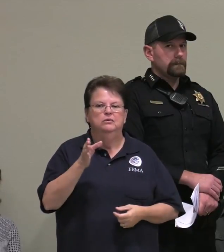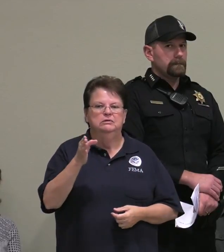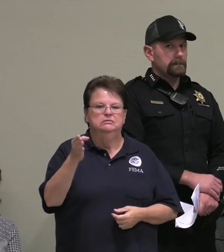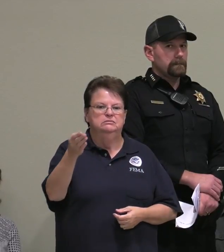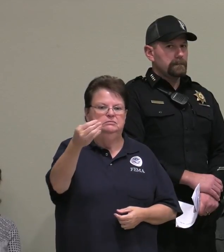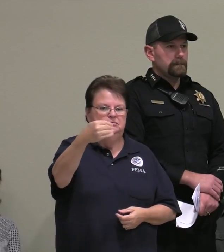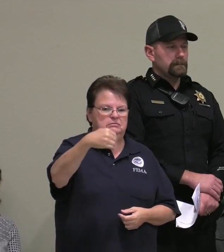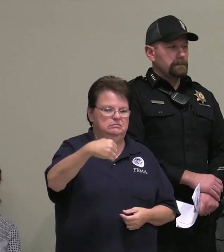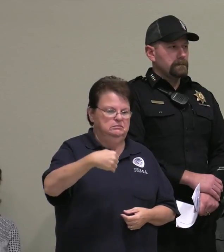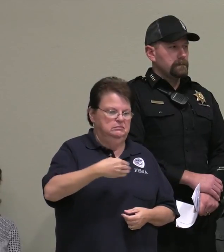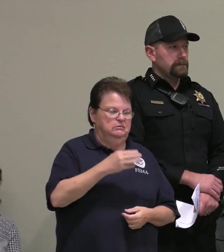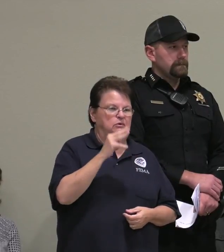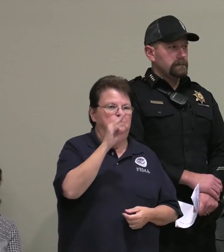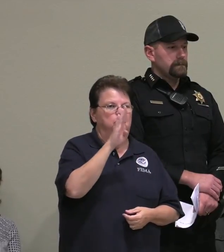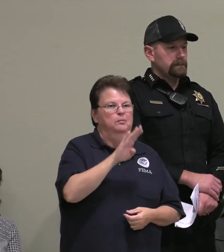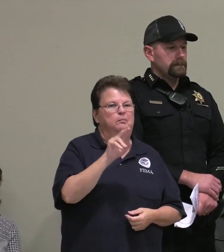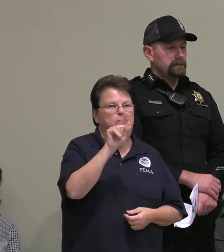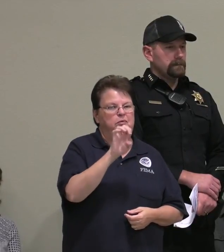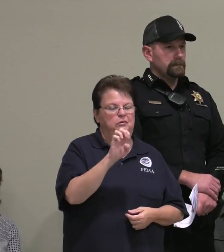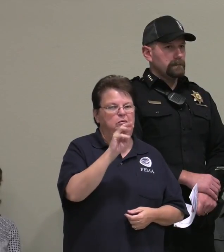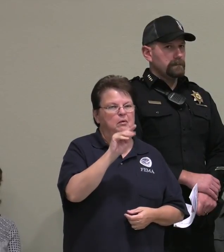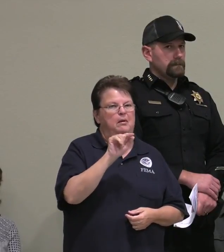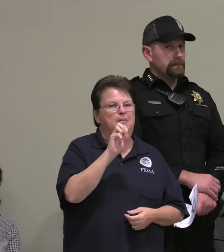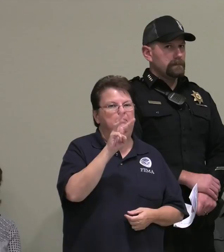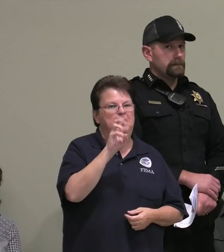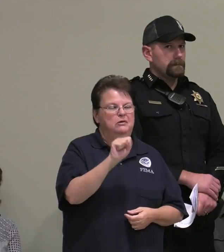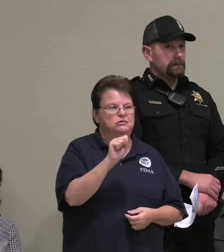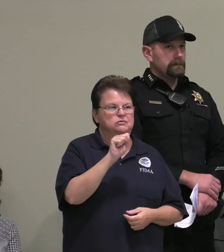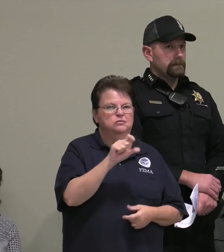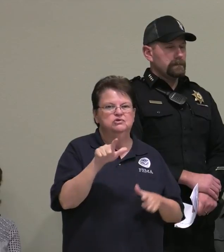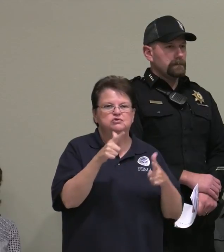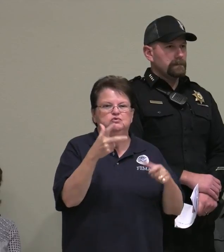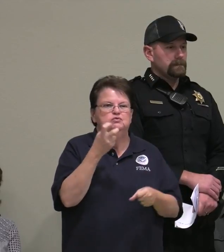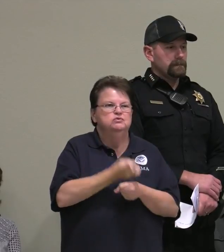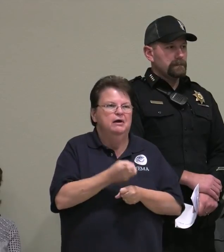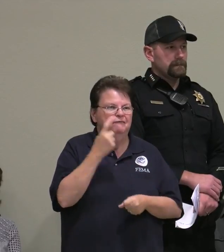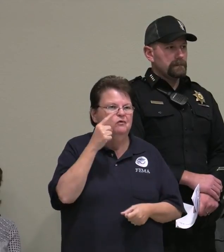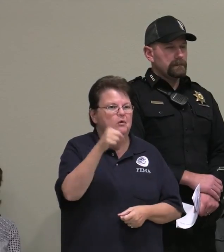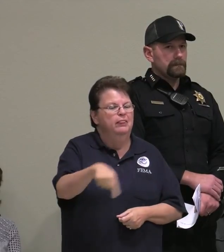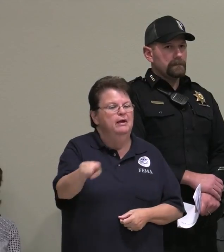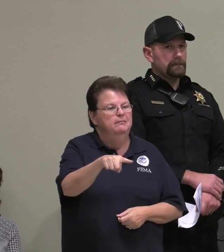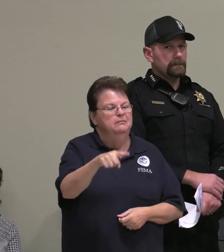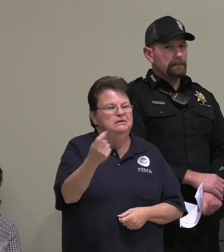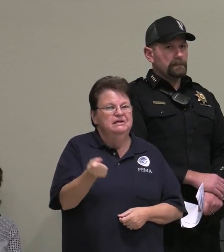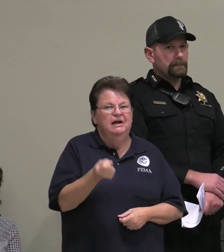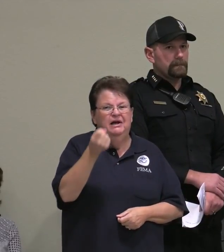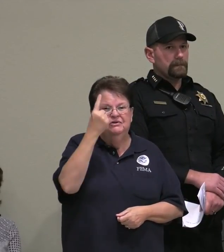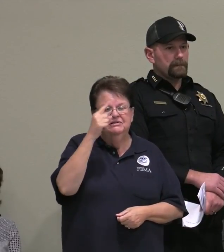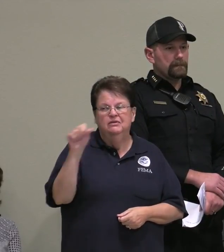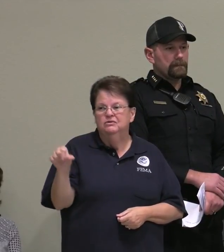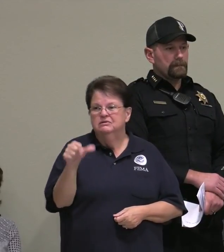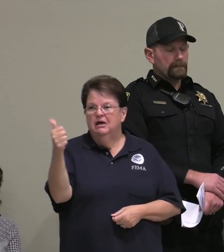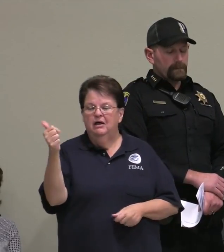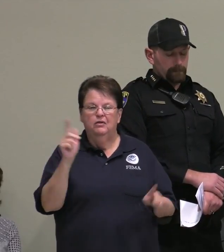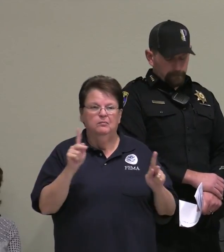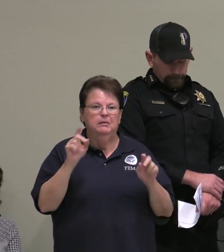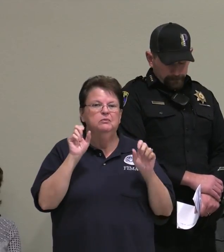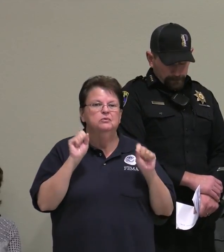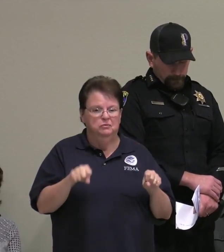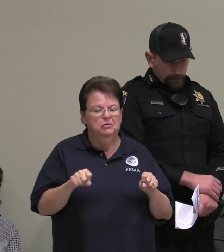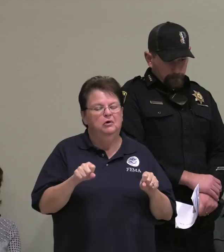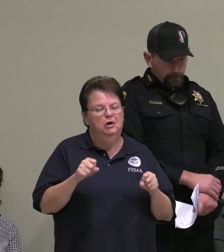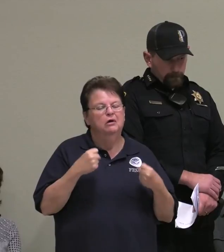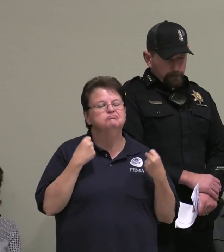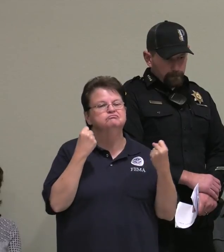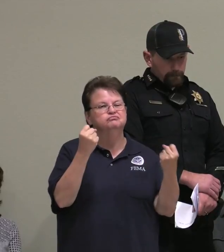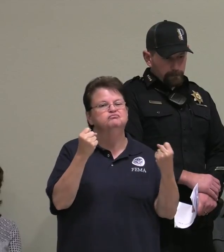thoroughfare would be too arduous or hard for them. Understanding that there were other people who could make that trip.